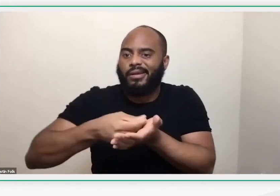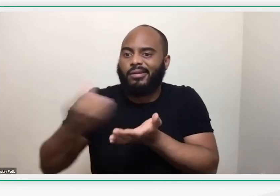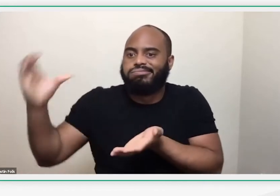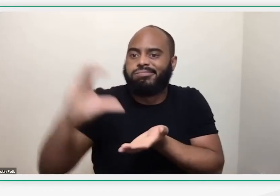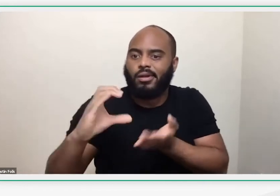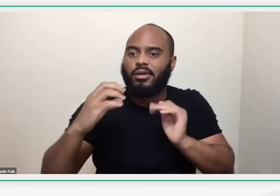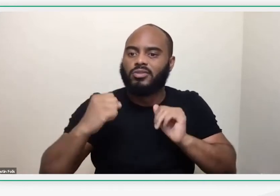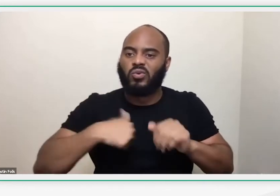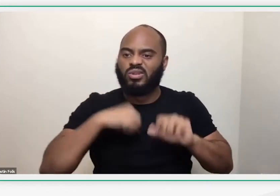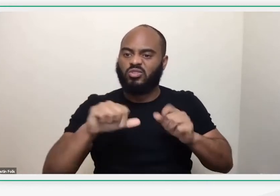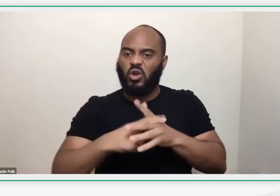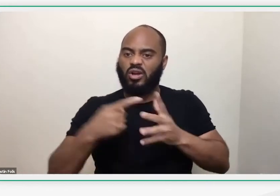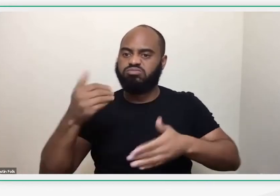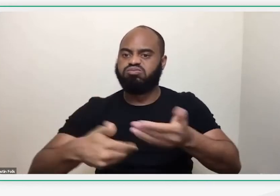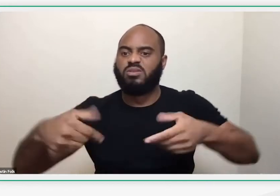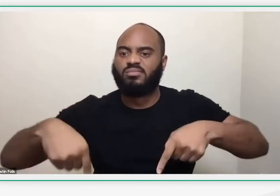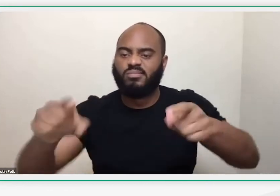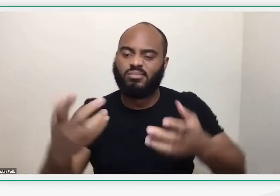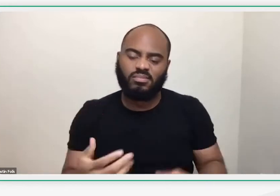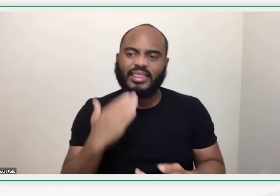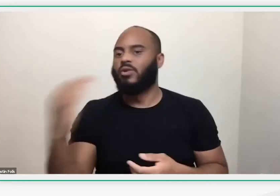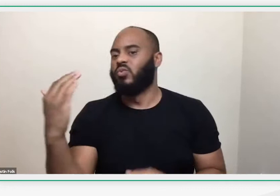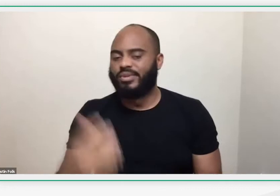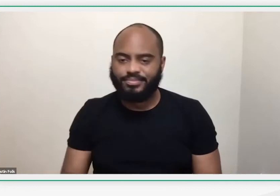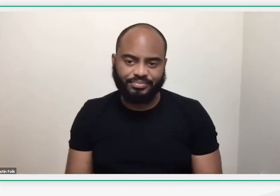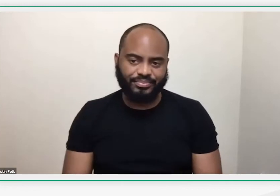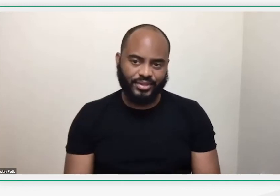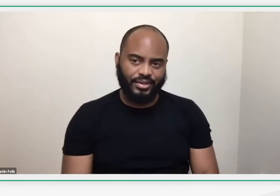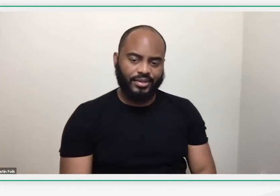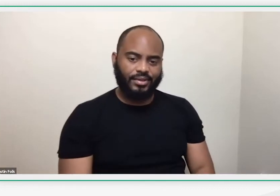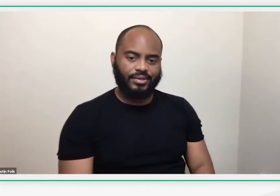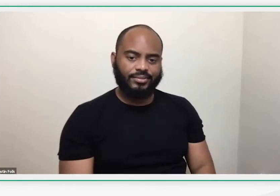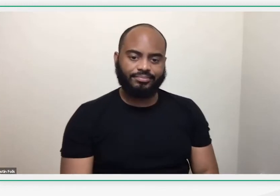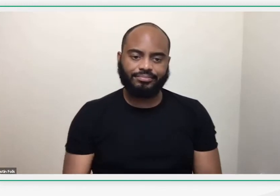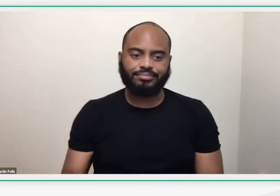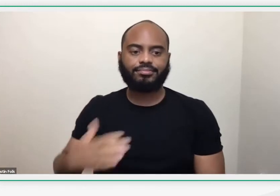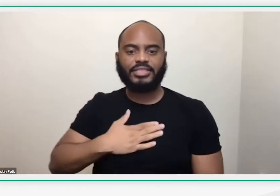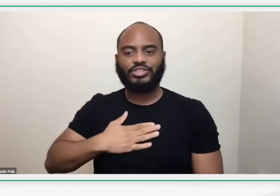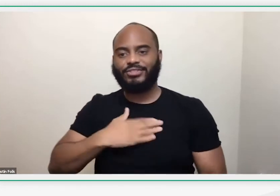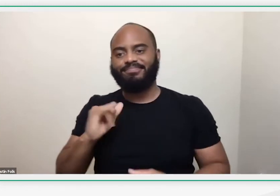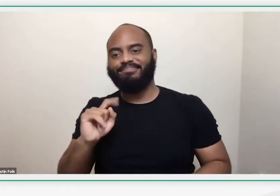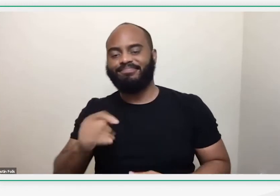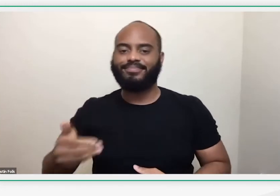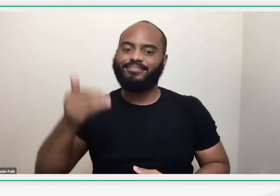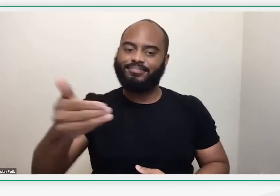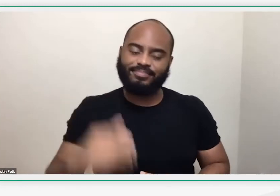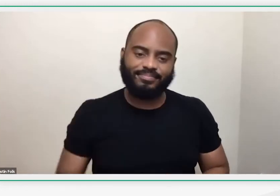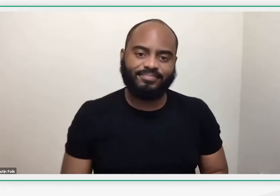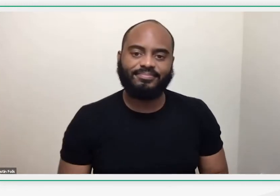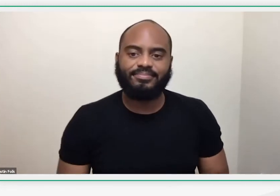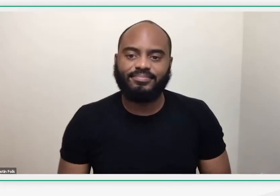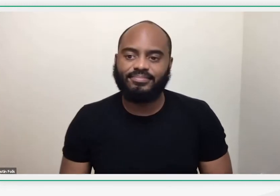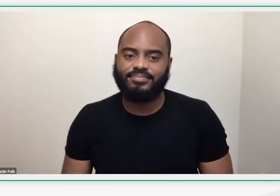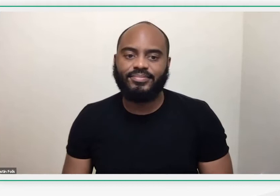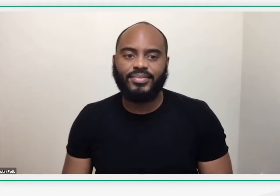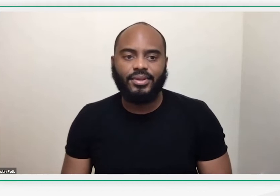like to thank Wells Fargo Foundation for providing the funding for tonight's program. So thank you to both organizations.